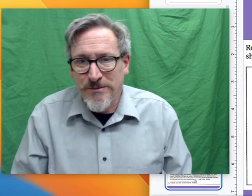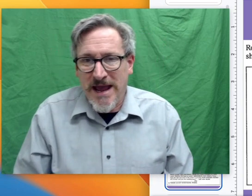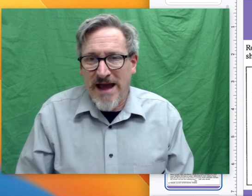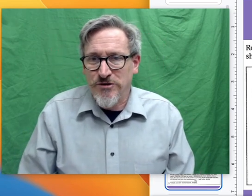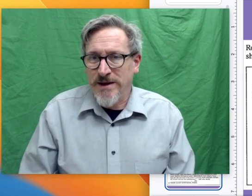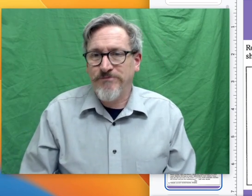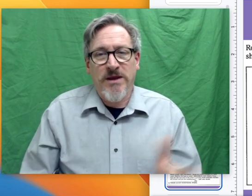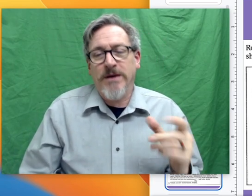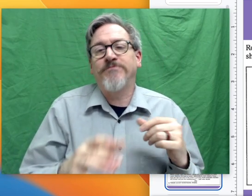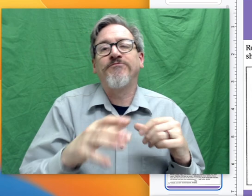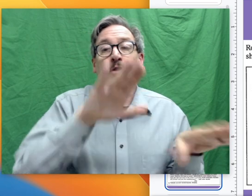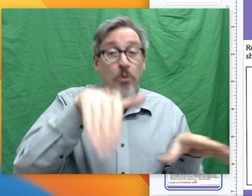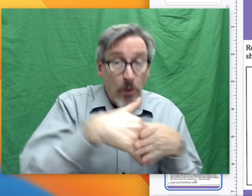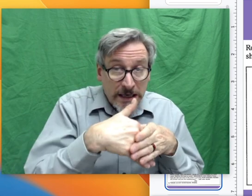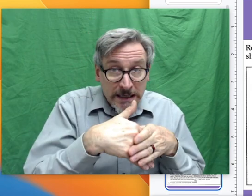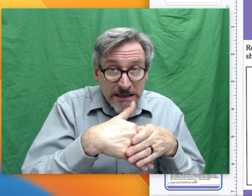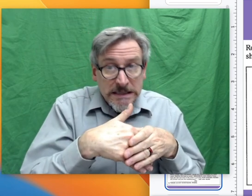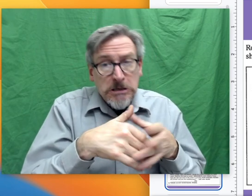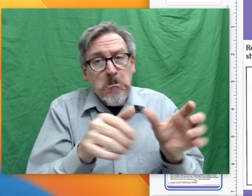the after man. Anyway,